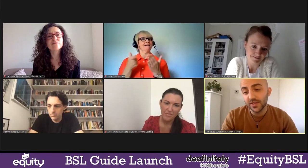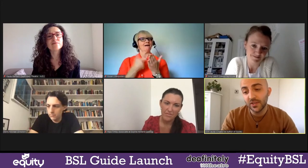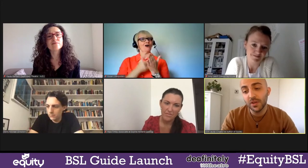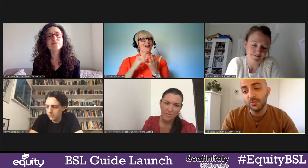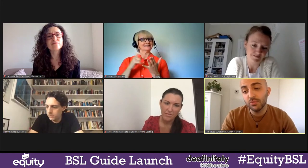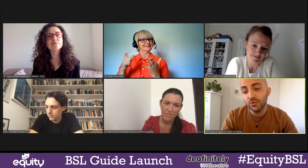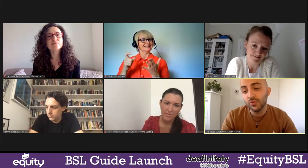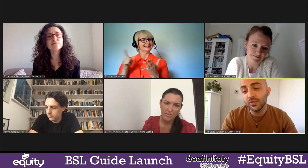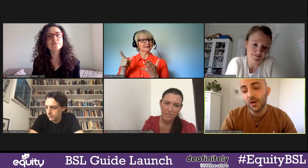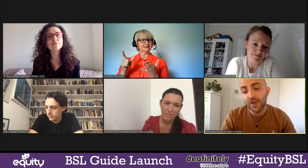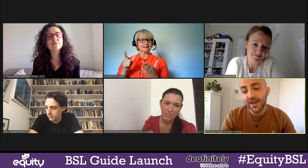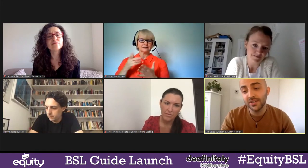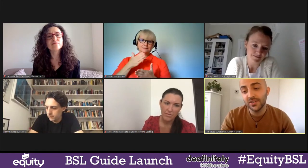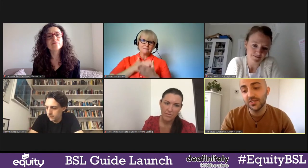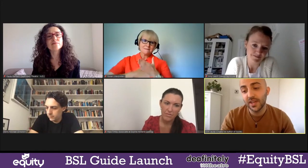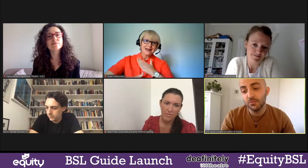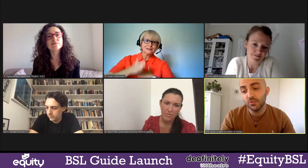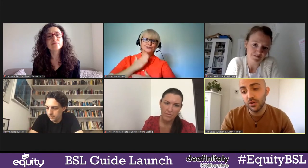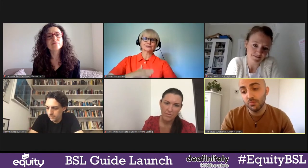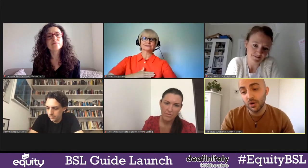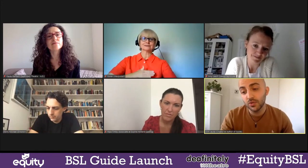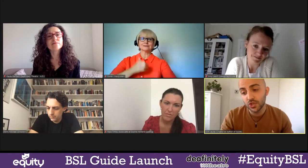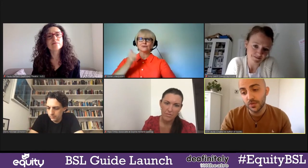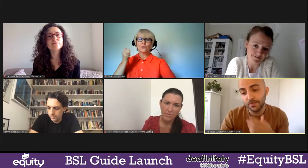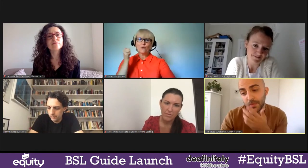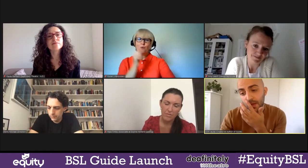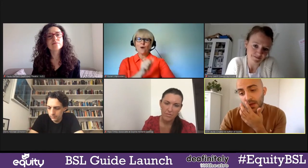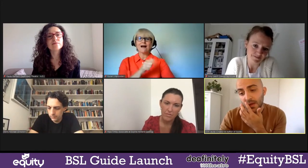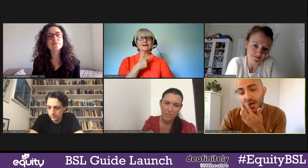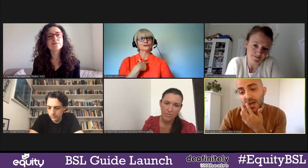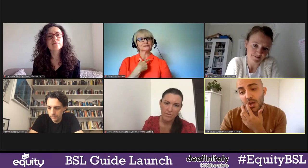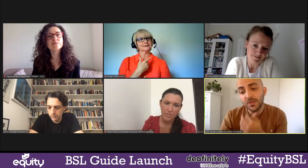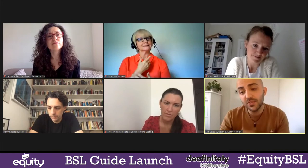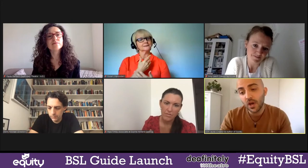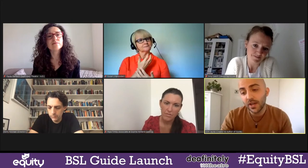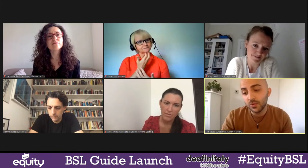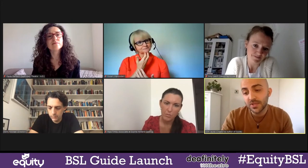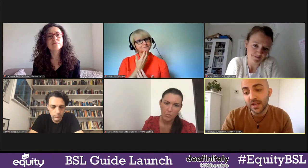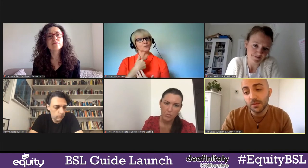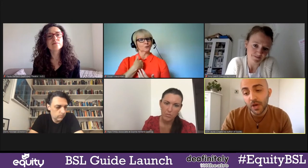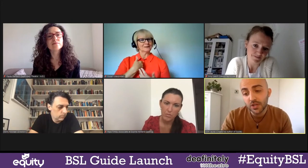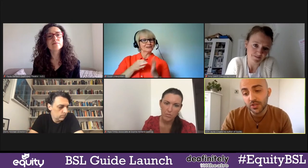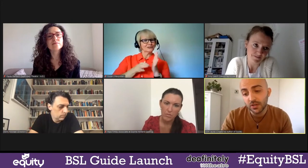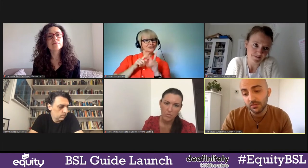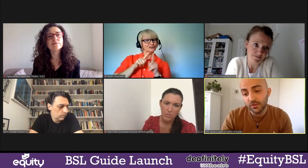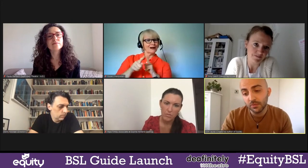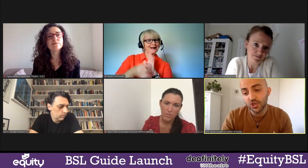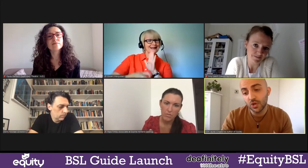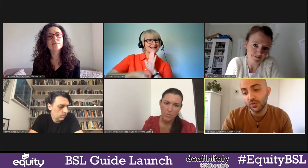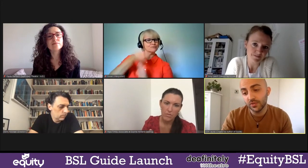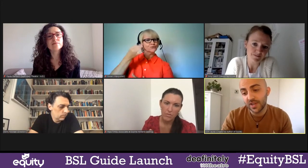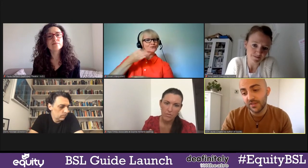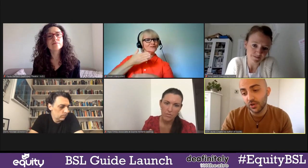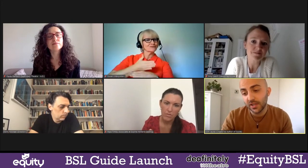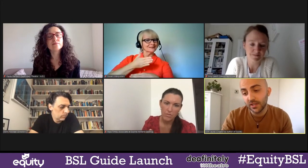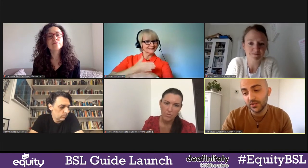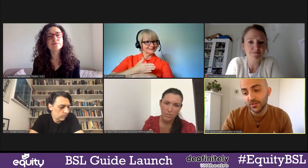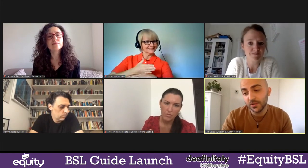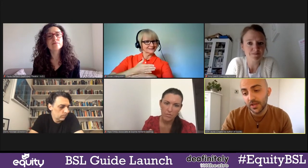we have improved our practices and approach. I hope this guide will take a burden from the shoulders of deaf colleagues.